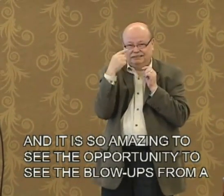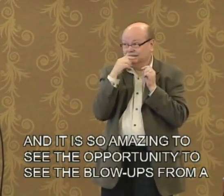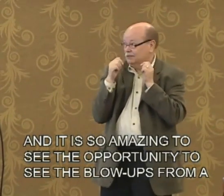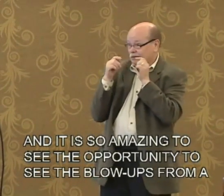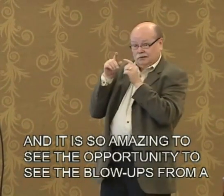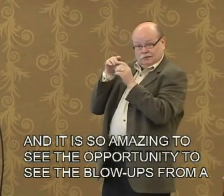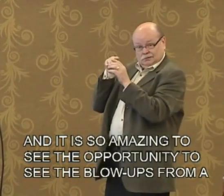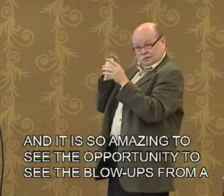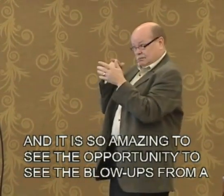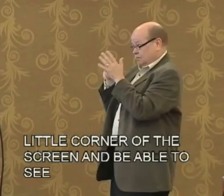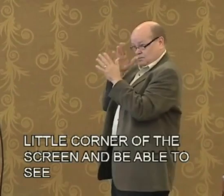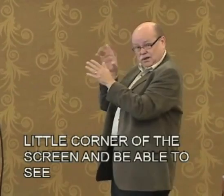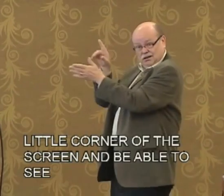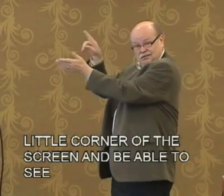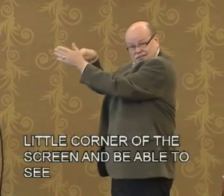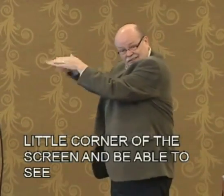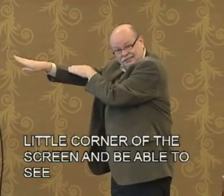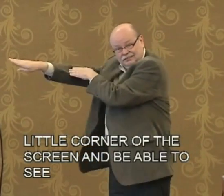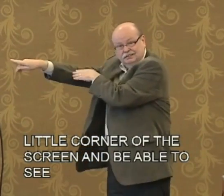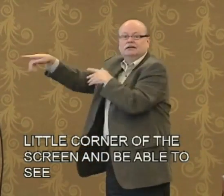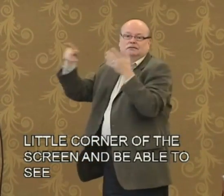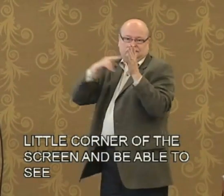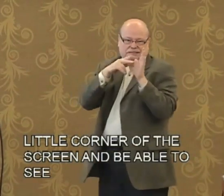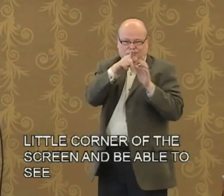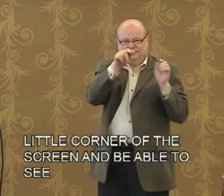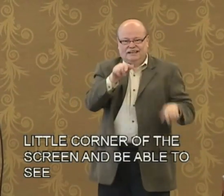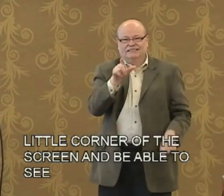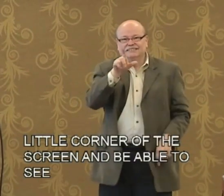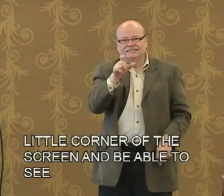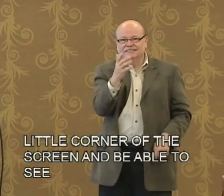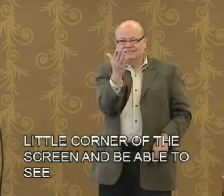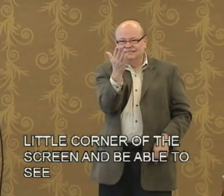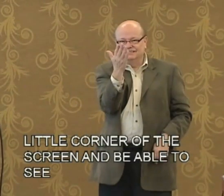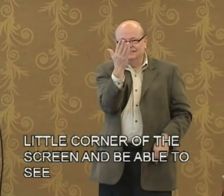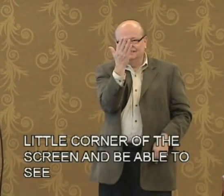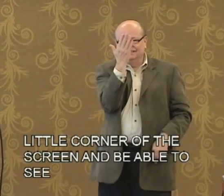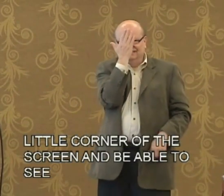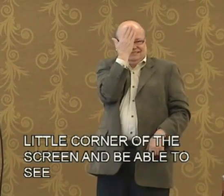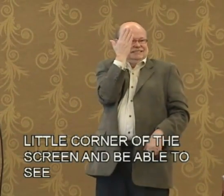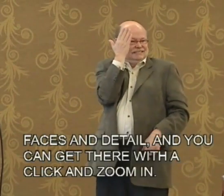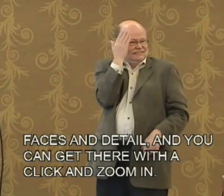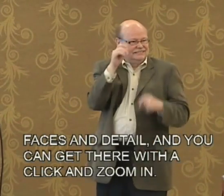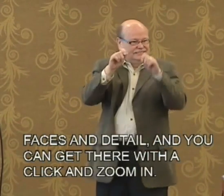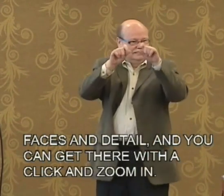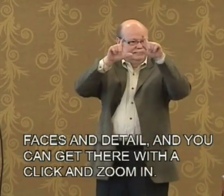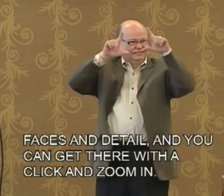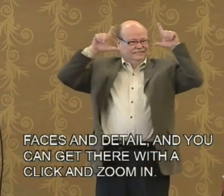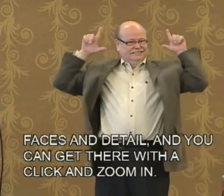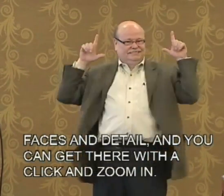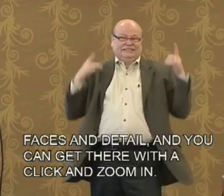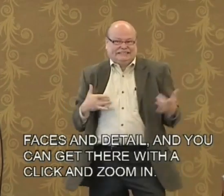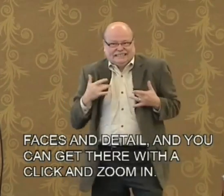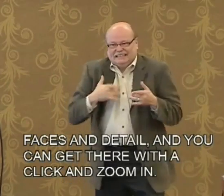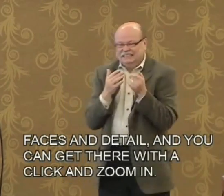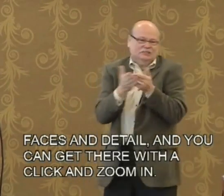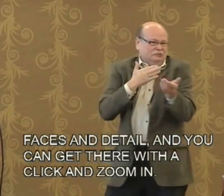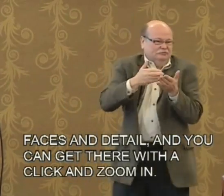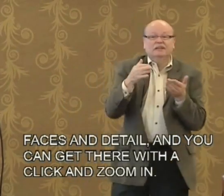and be able to see faces in detail and you can get there with a click and zoom in. That is